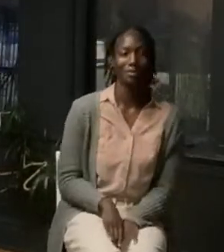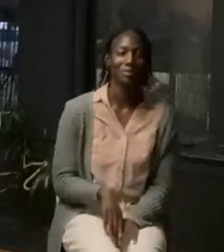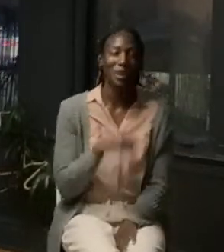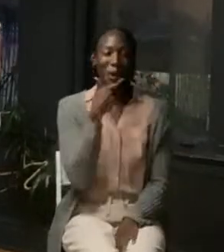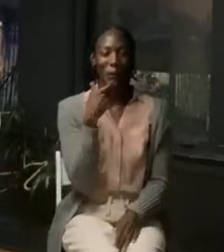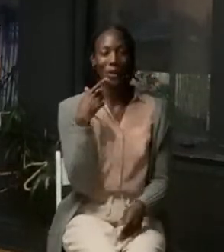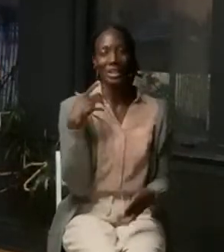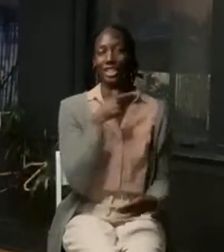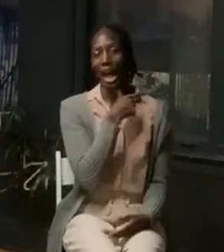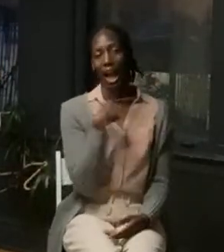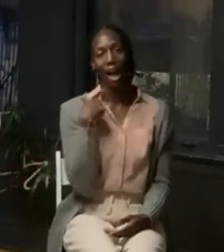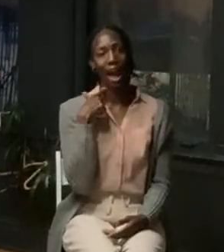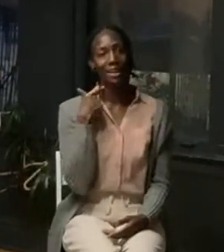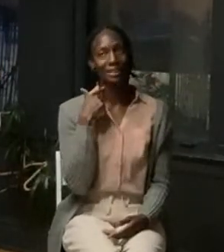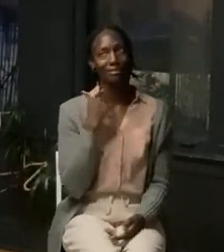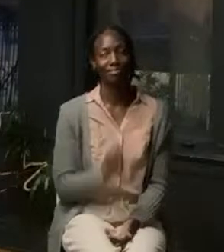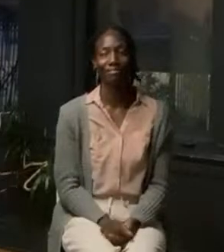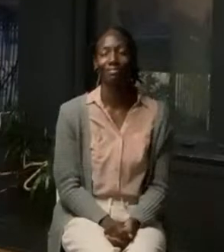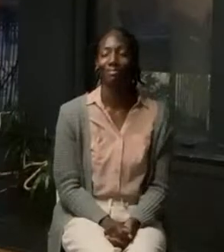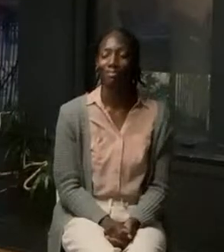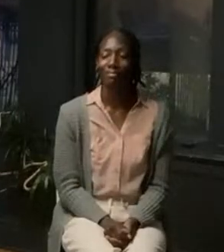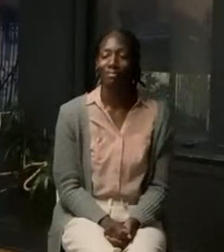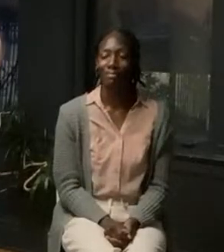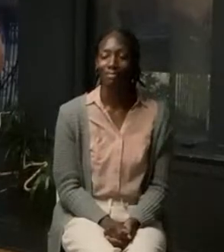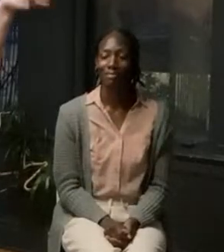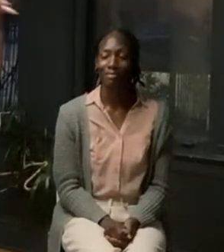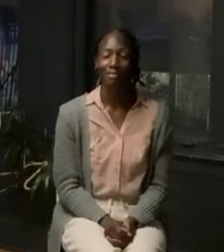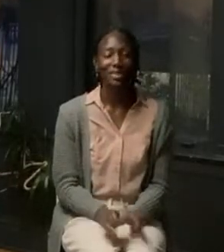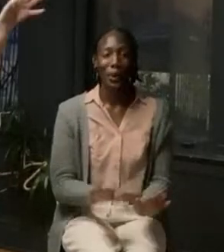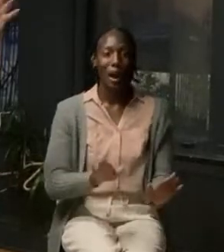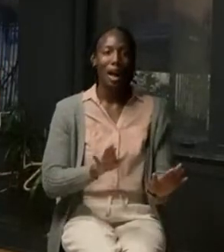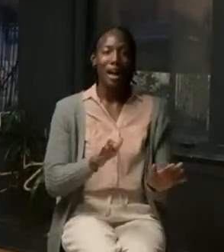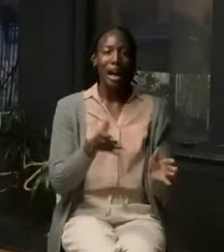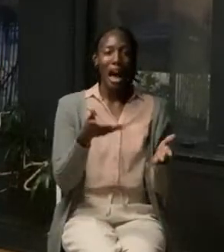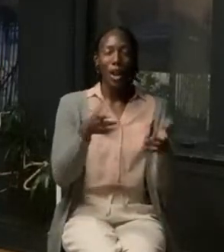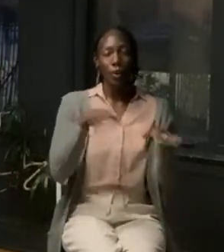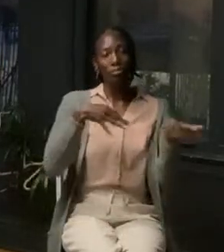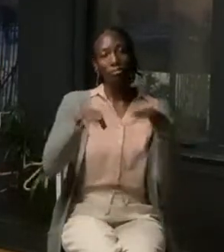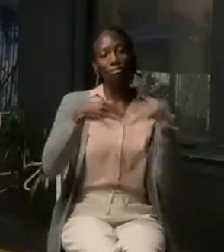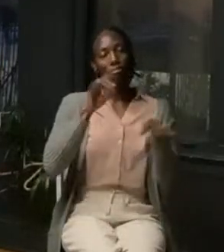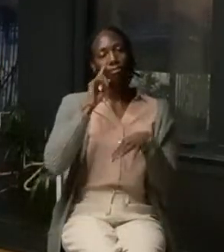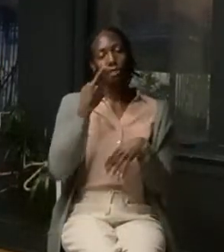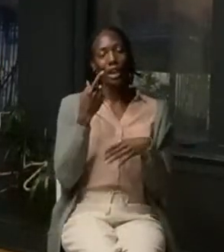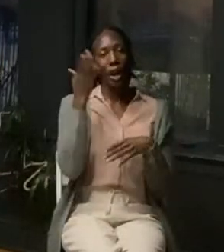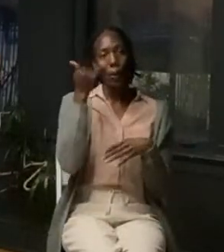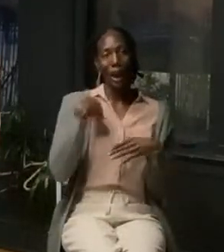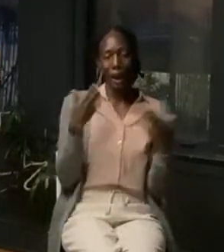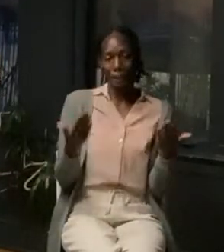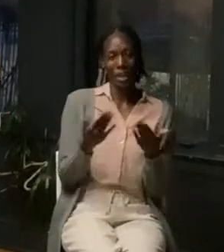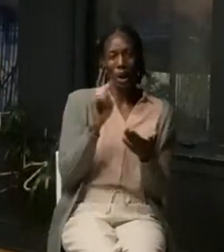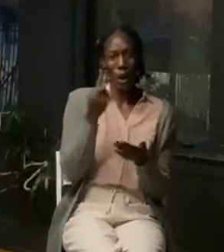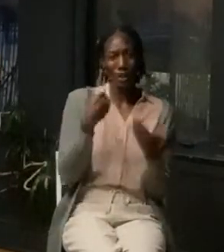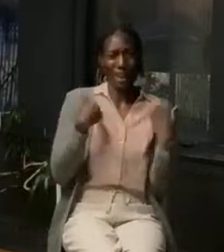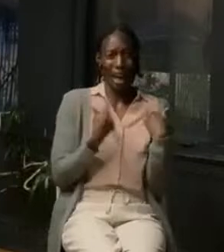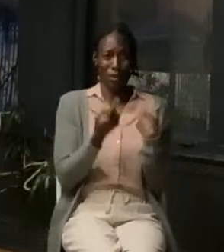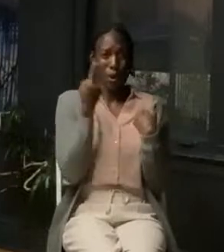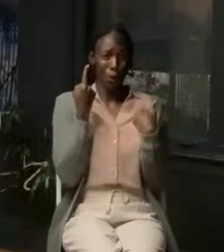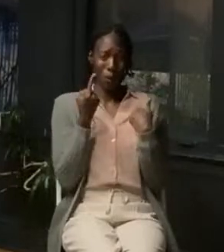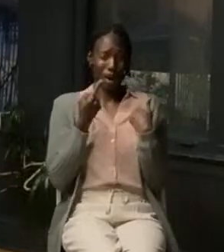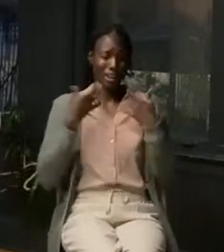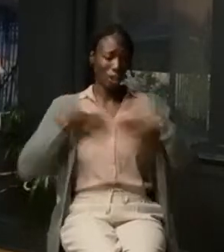happened. So I won't bore you with how I'm here, and I only have one set of clothes, so I'm wearing the same